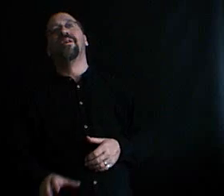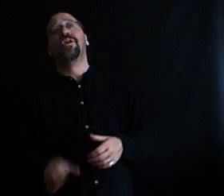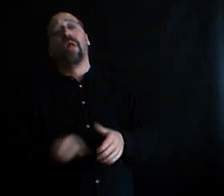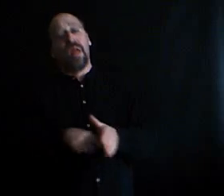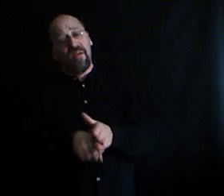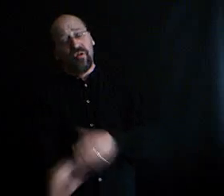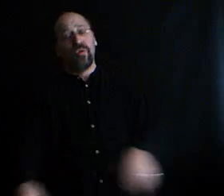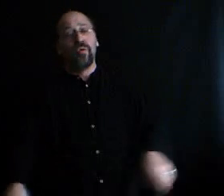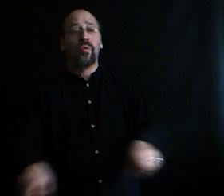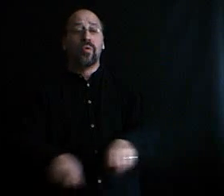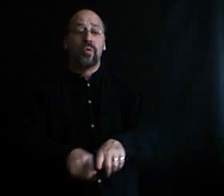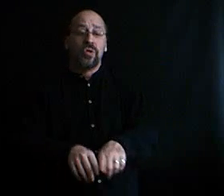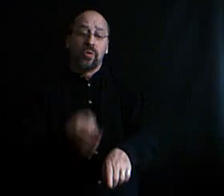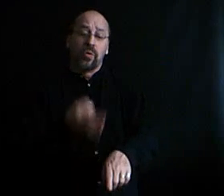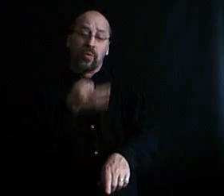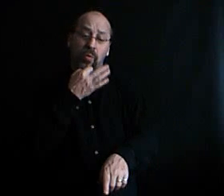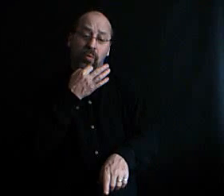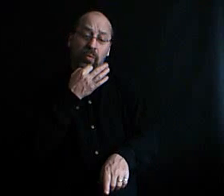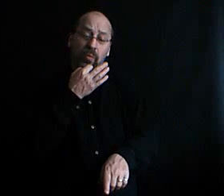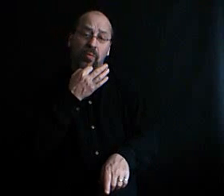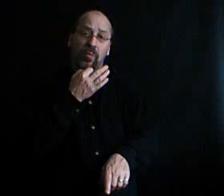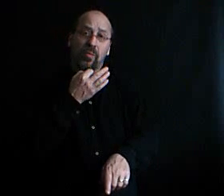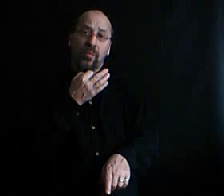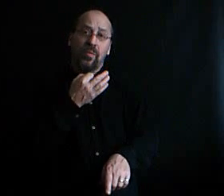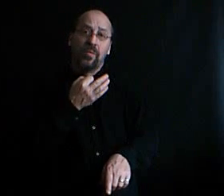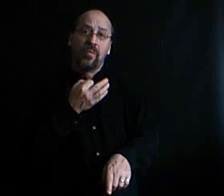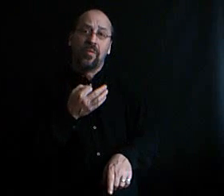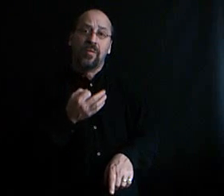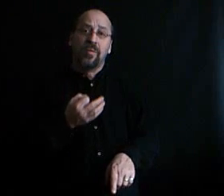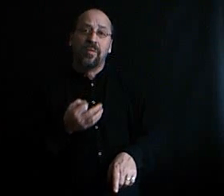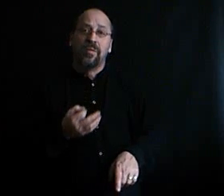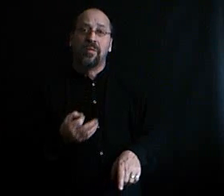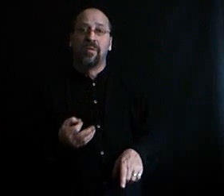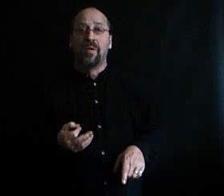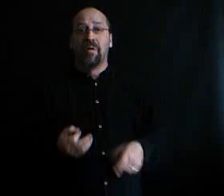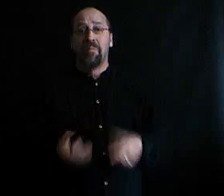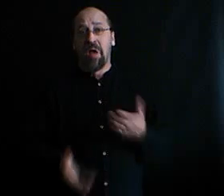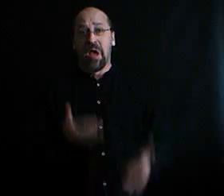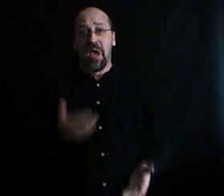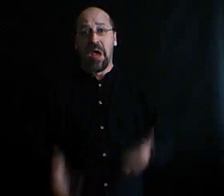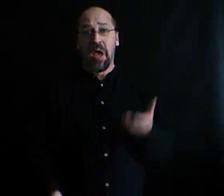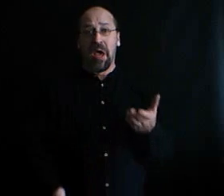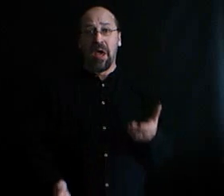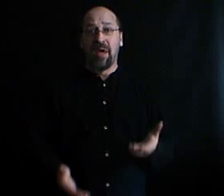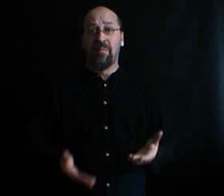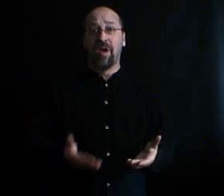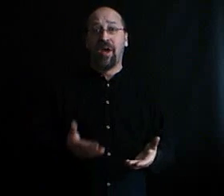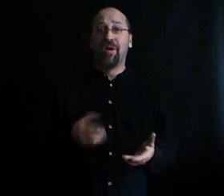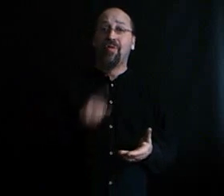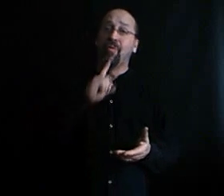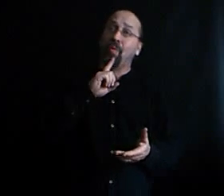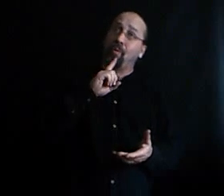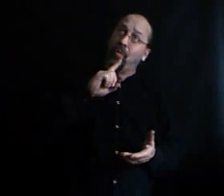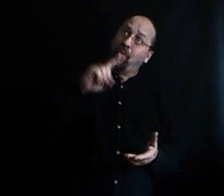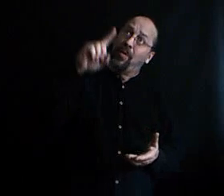you have to see, though it may be true that